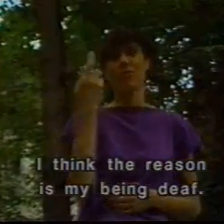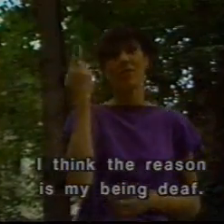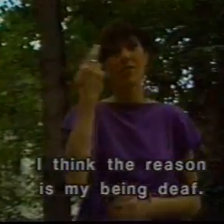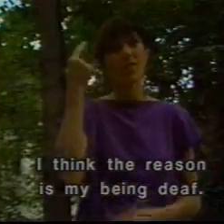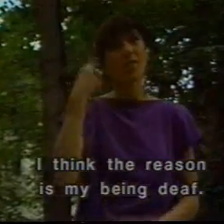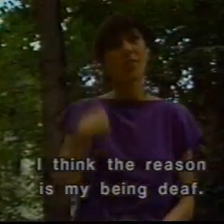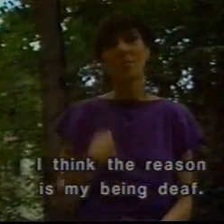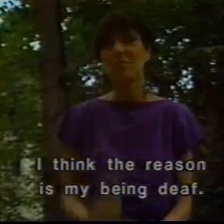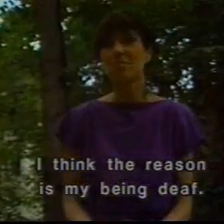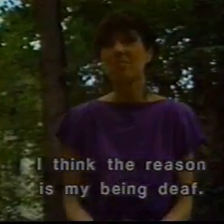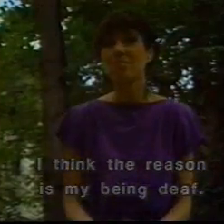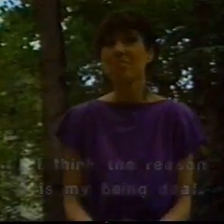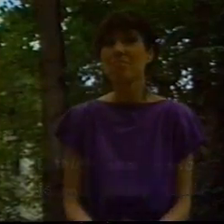deaf.